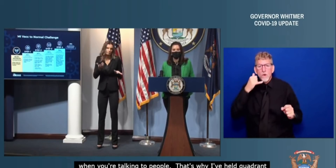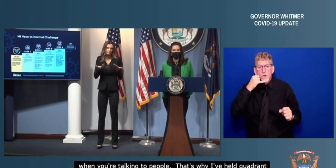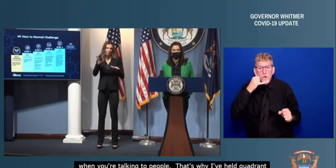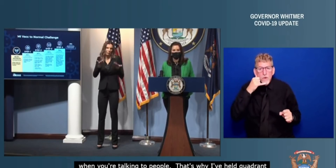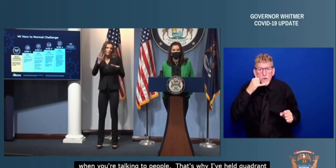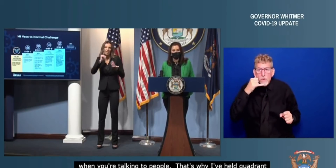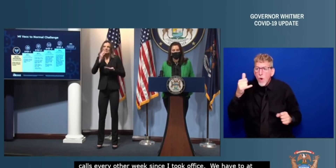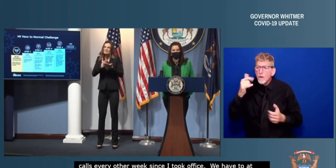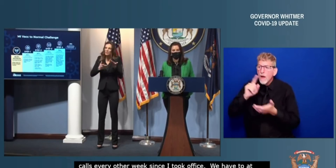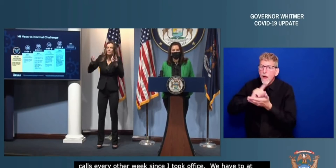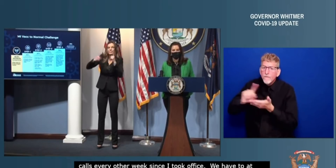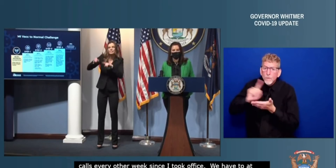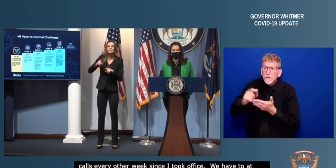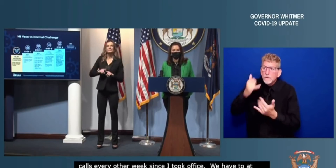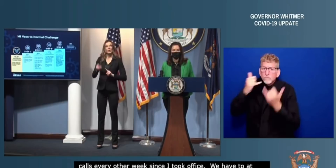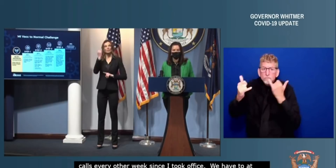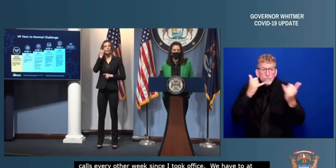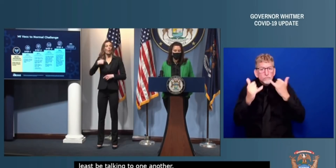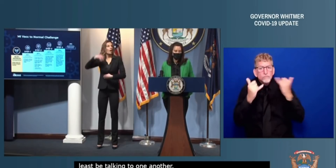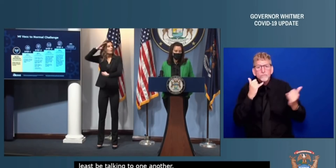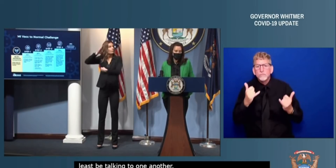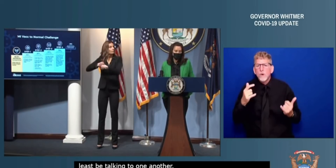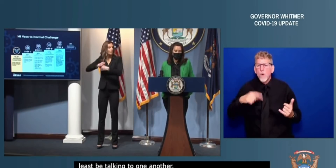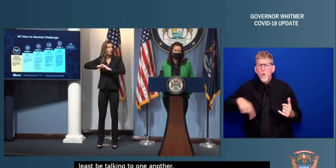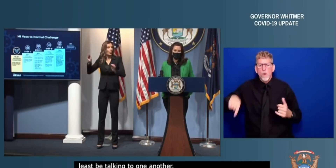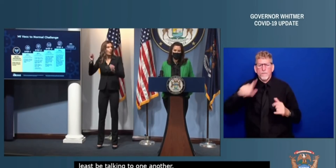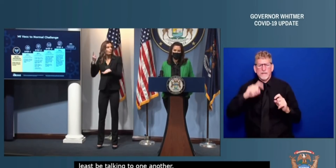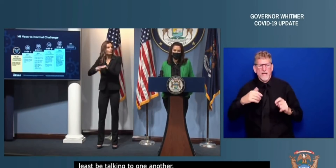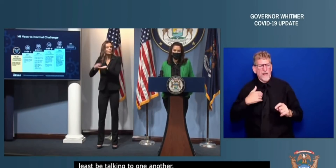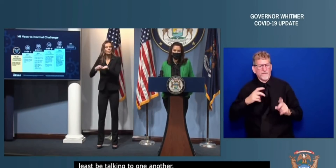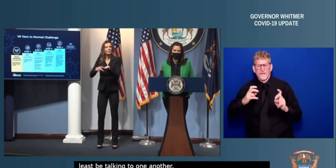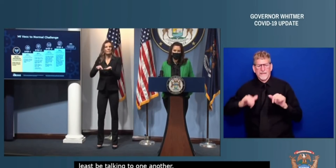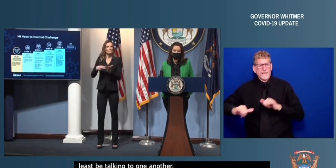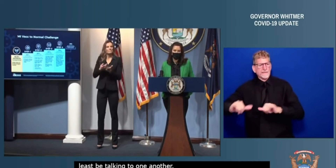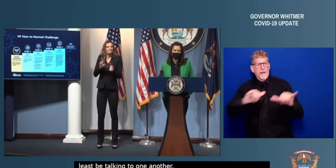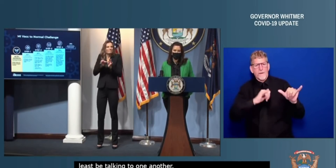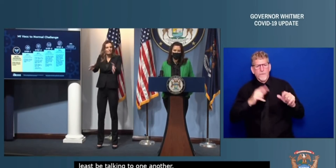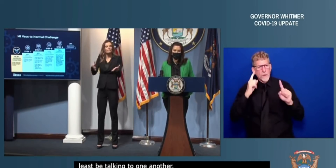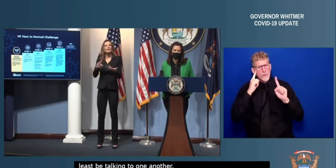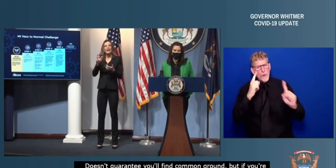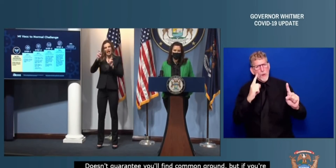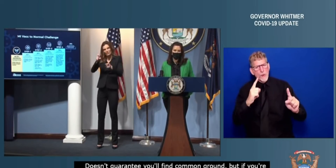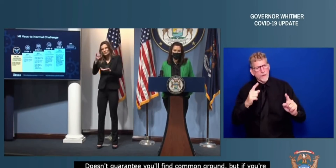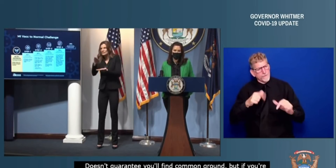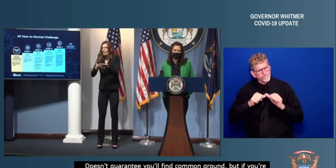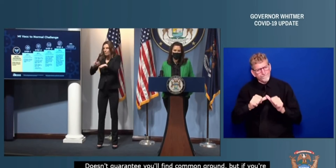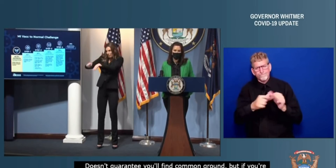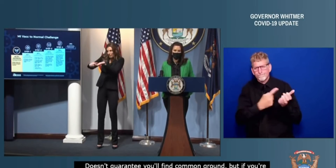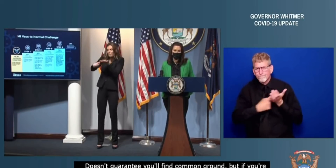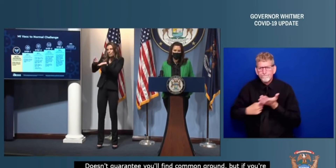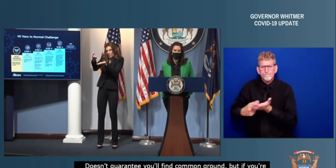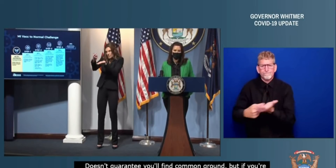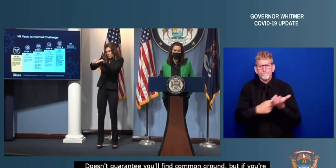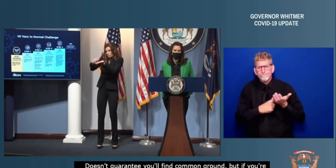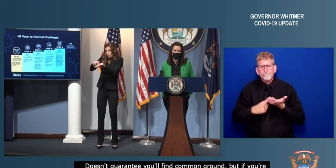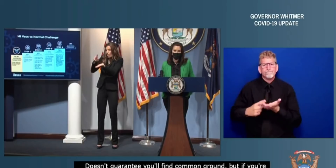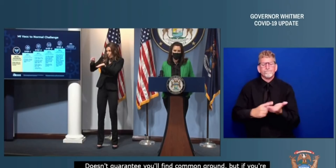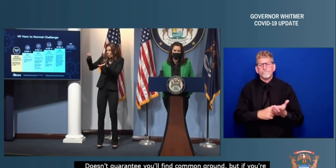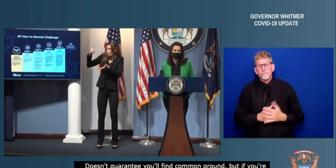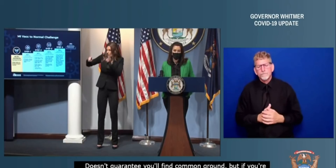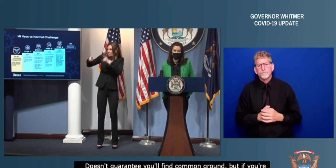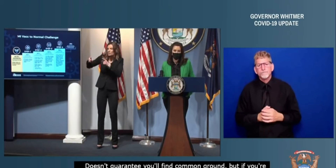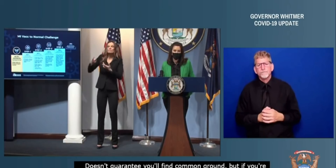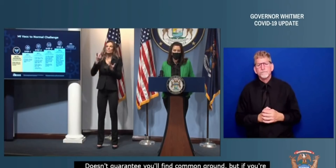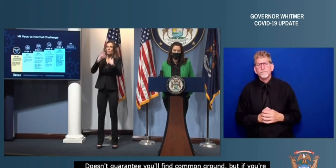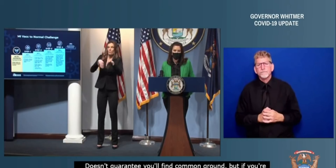you're not talking to one another, it guarantees you don't find common ground. So I'm grateful for the time and energy that the legislative